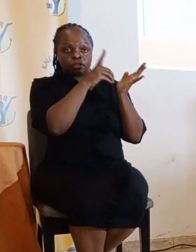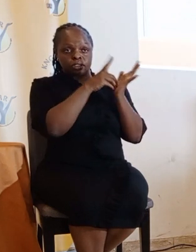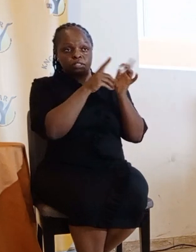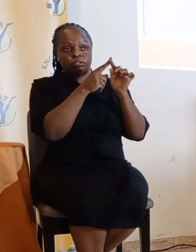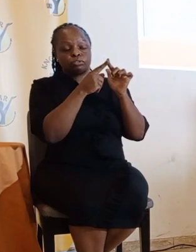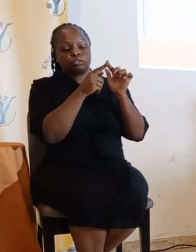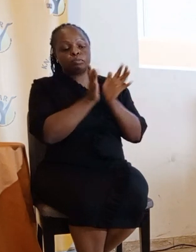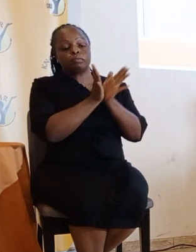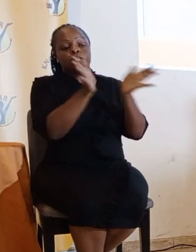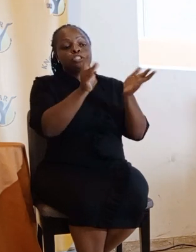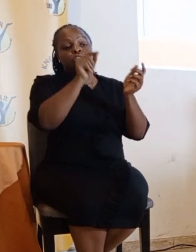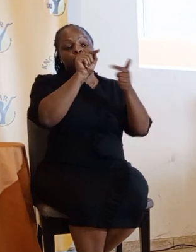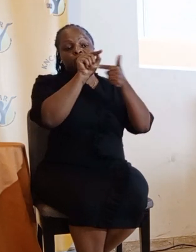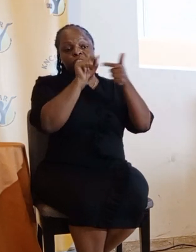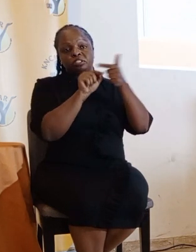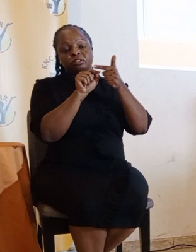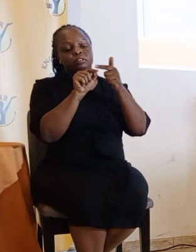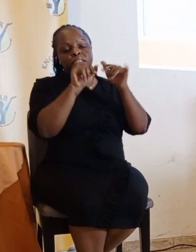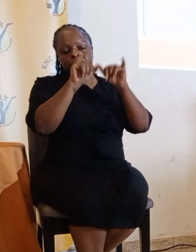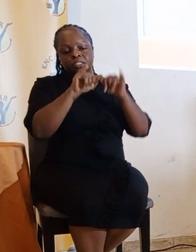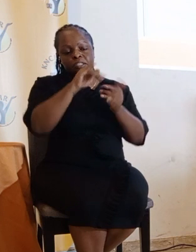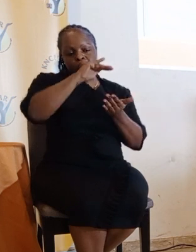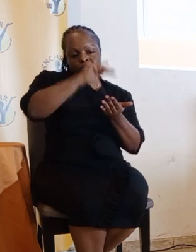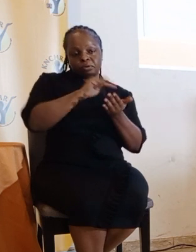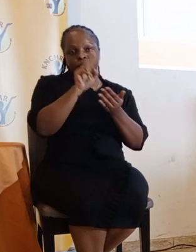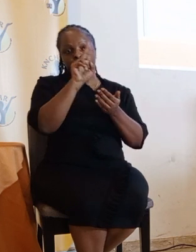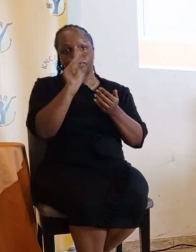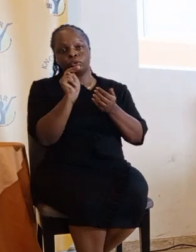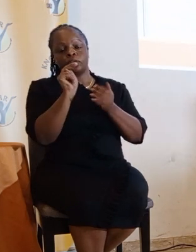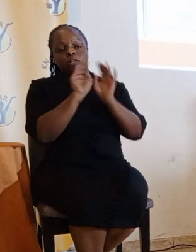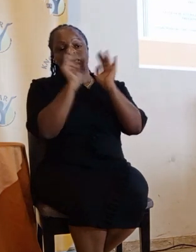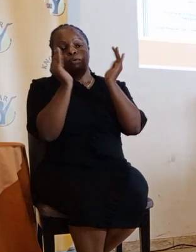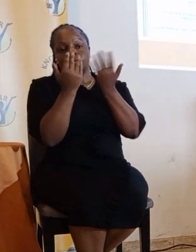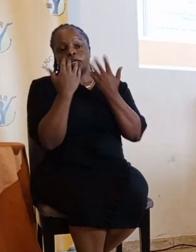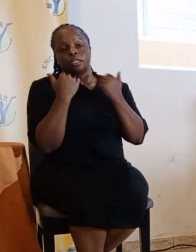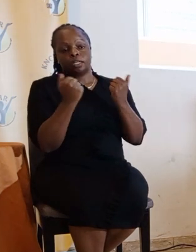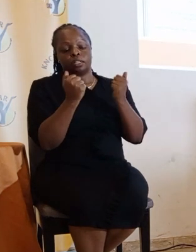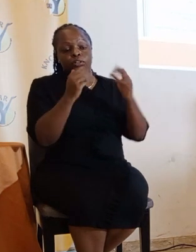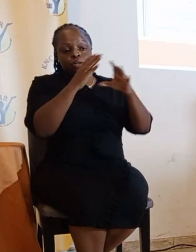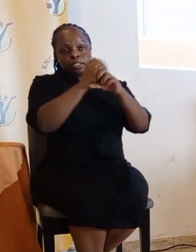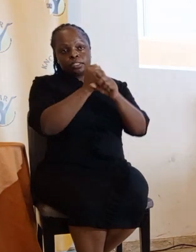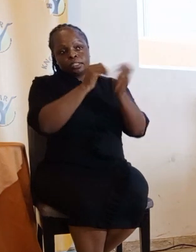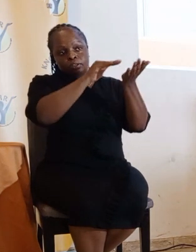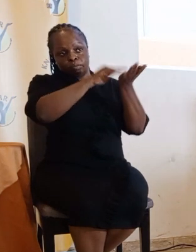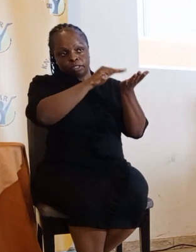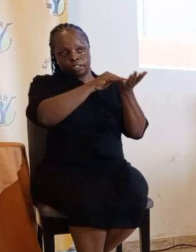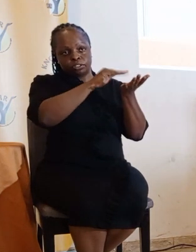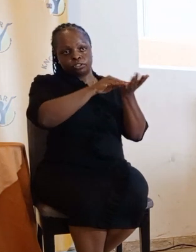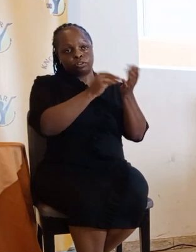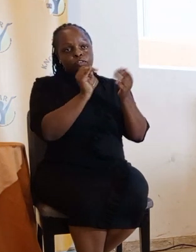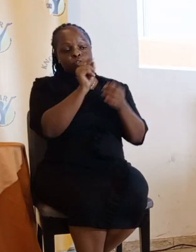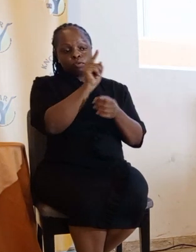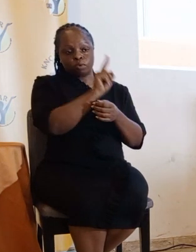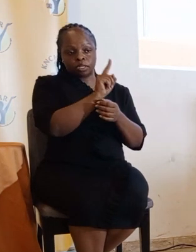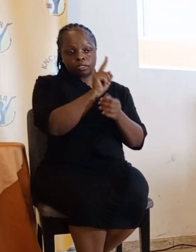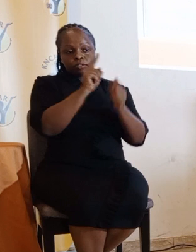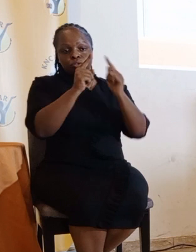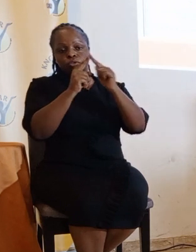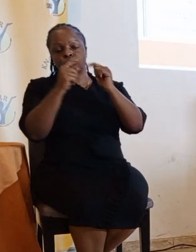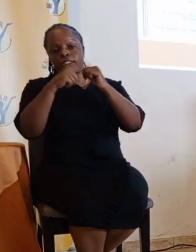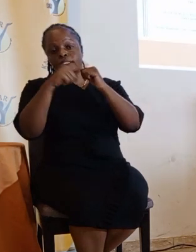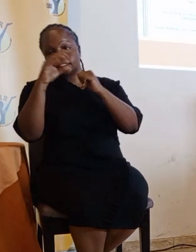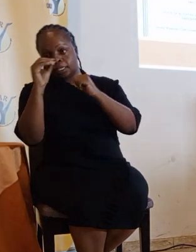doctor-to-population ratio remains way below the UN World Health Organization recommendation of 1 to